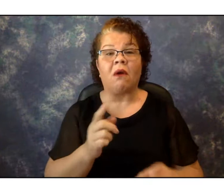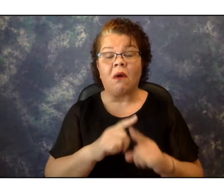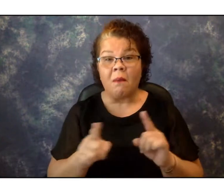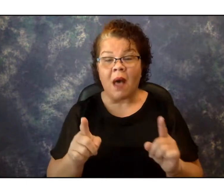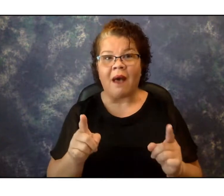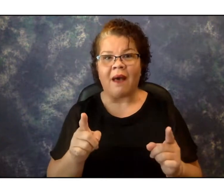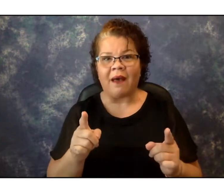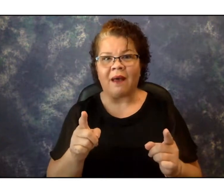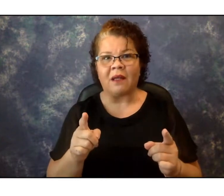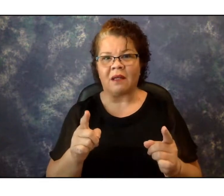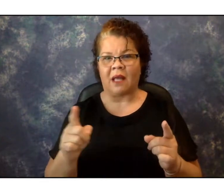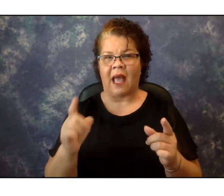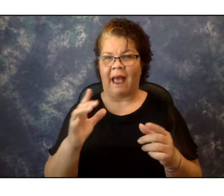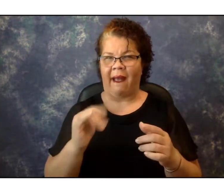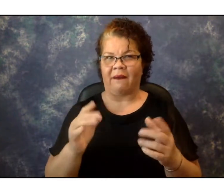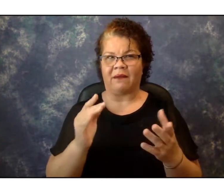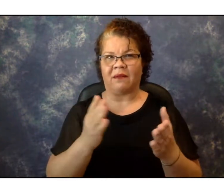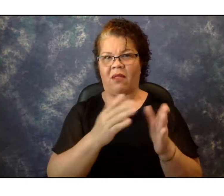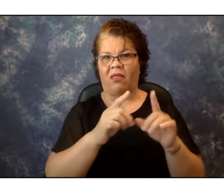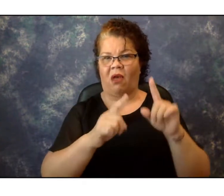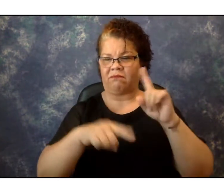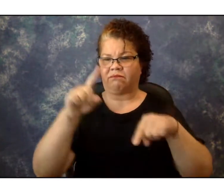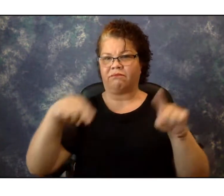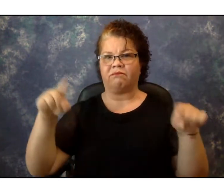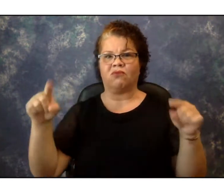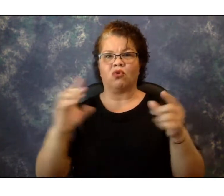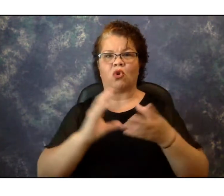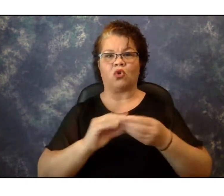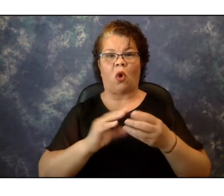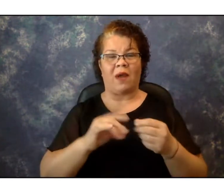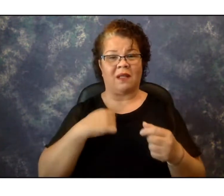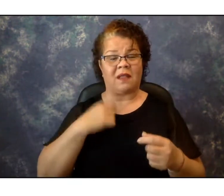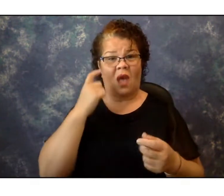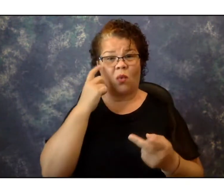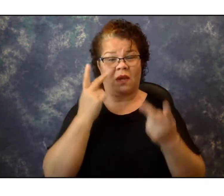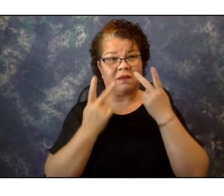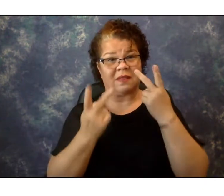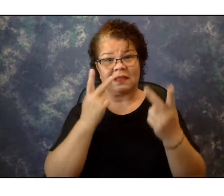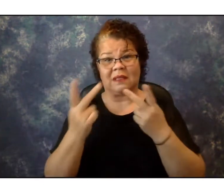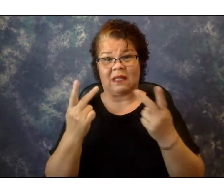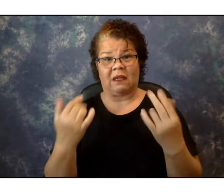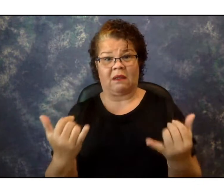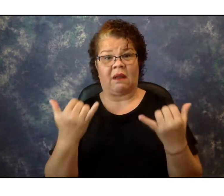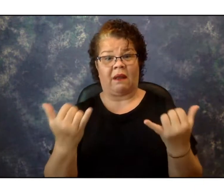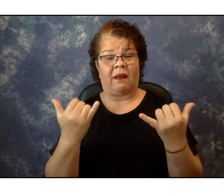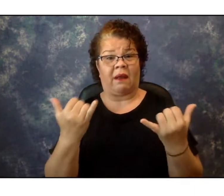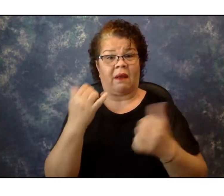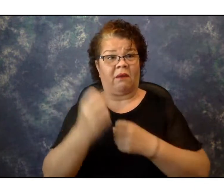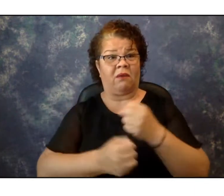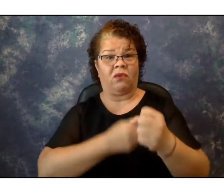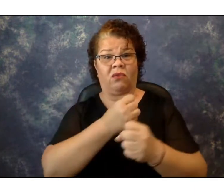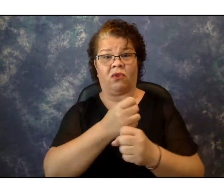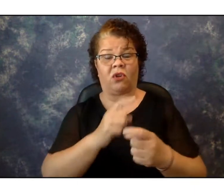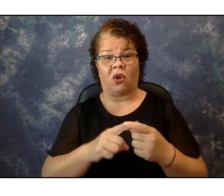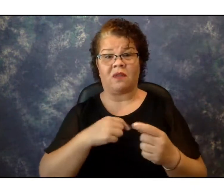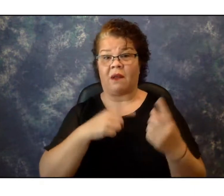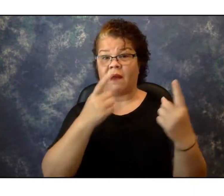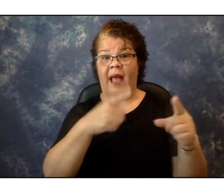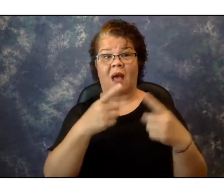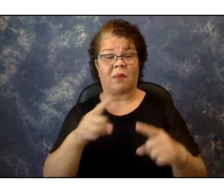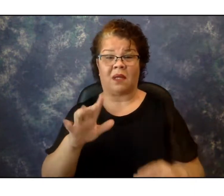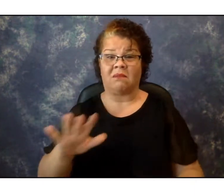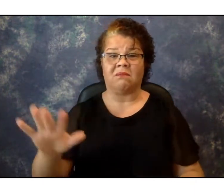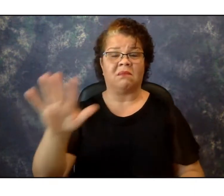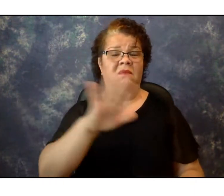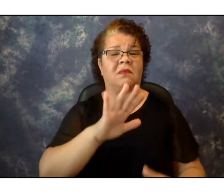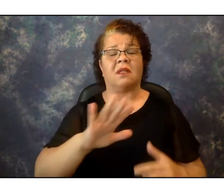that we mourn in these years are stories that take place everywhere we are. So I